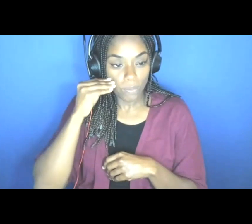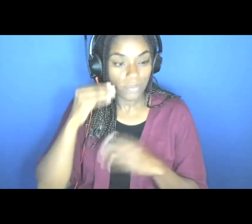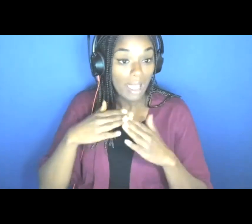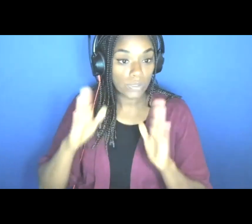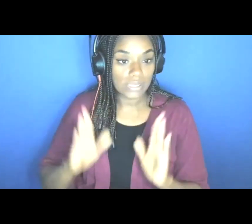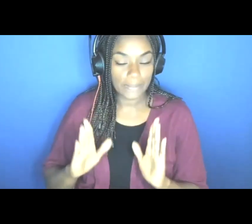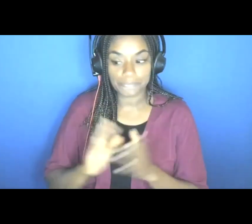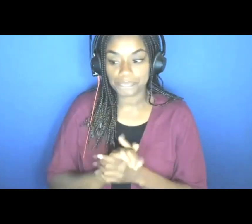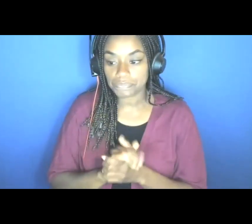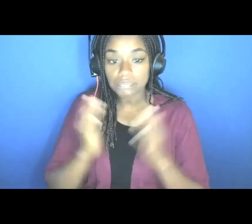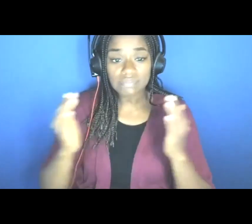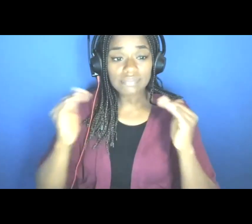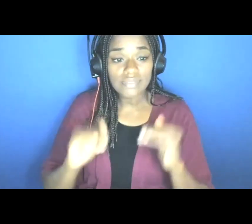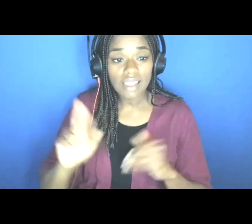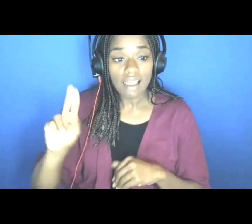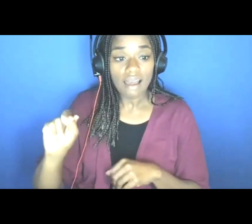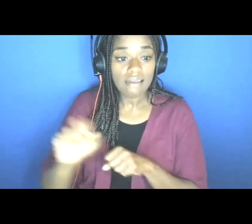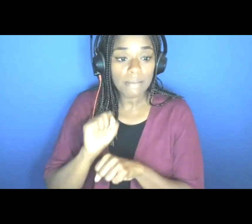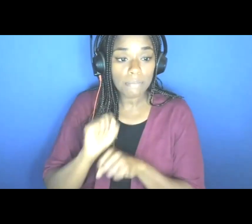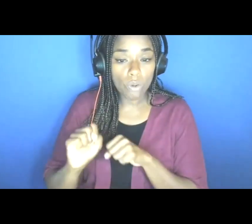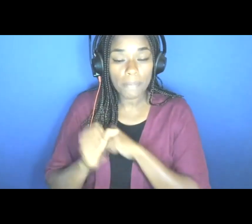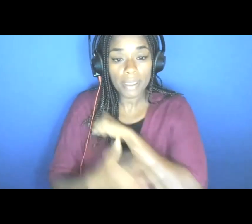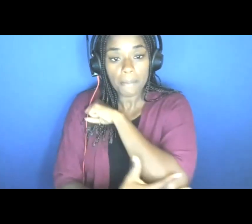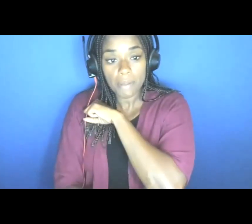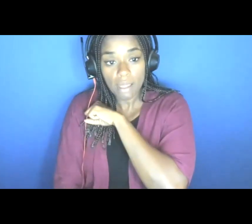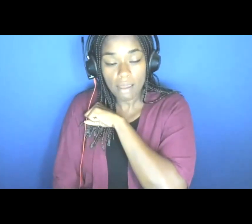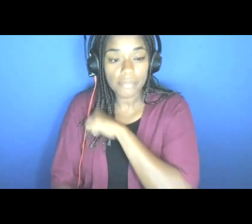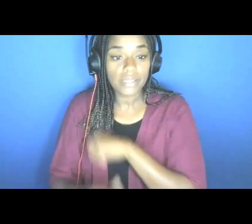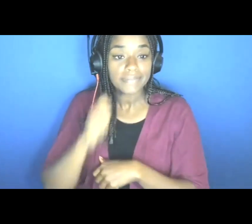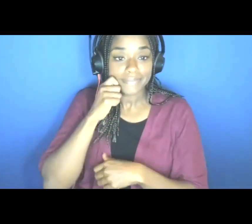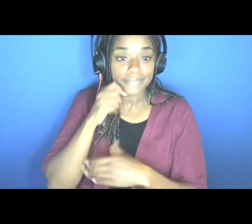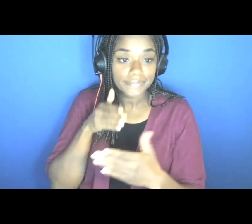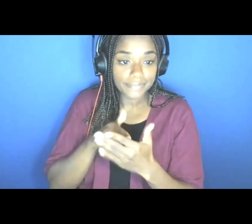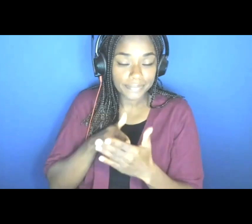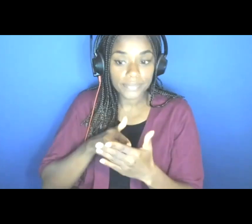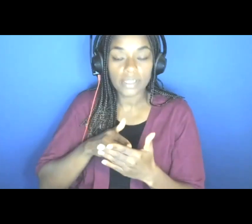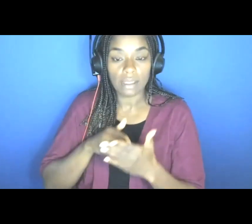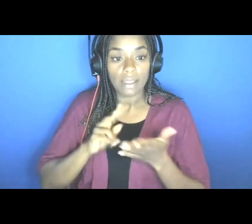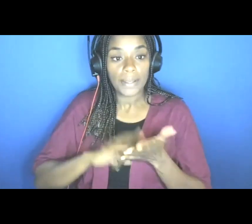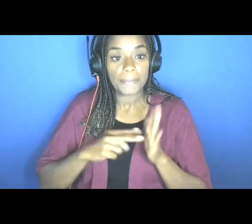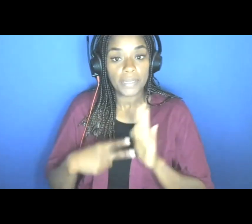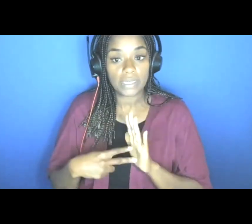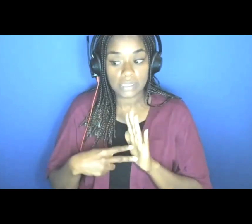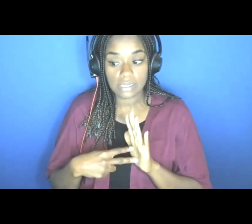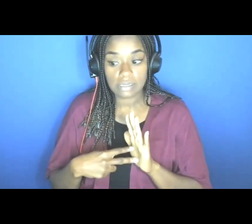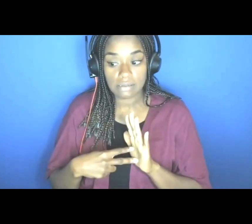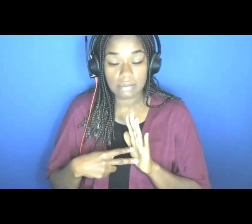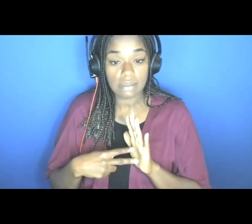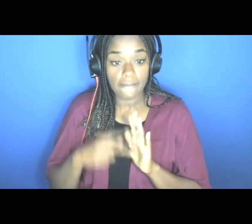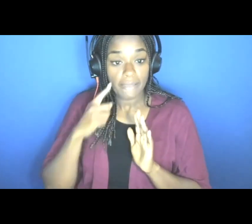unemployment, poverty, racism also mean that for people of